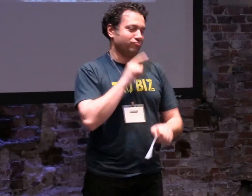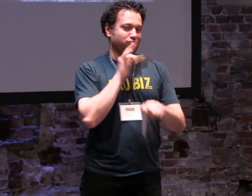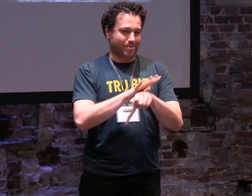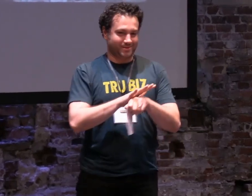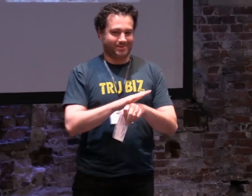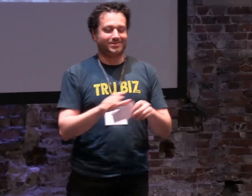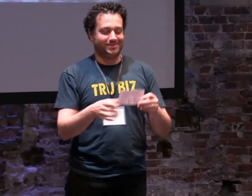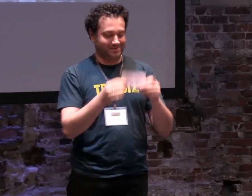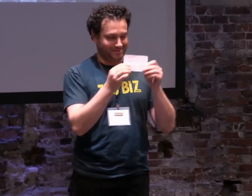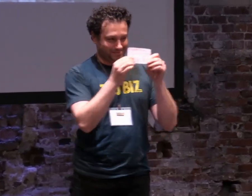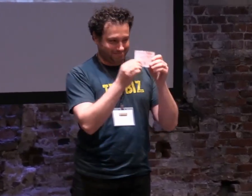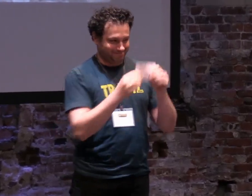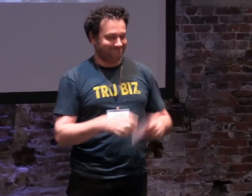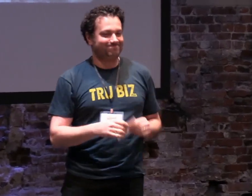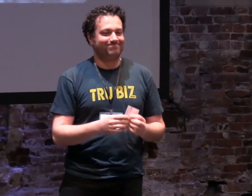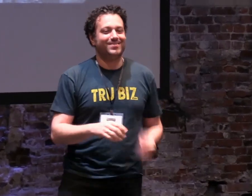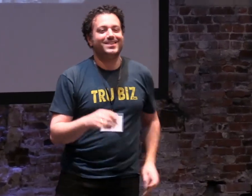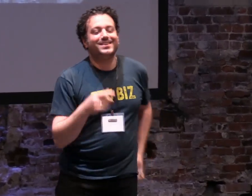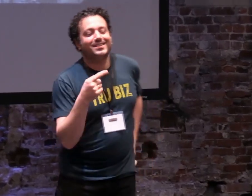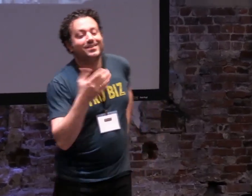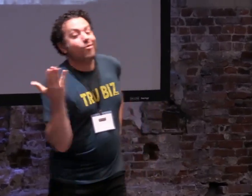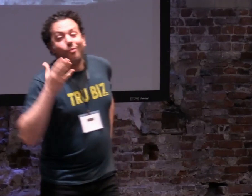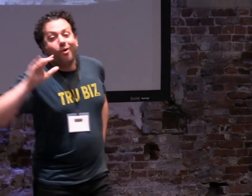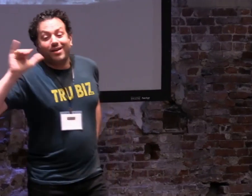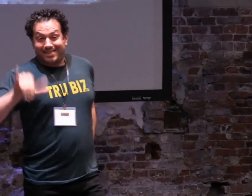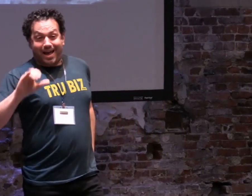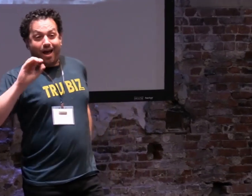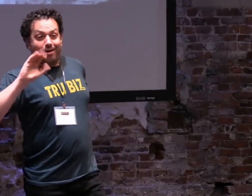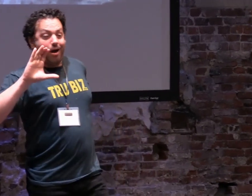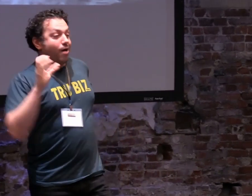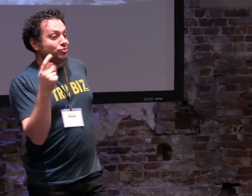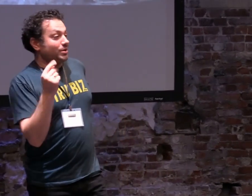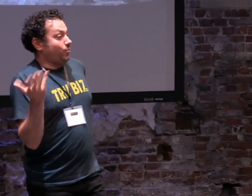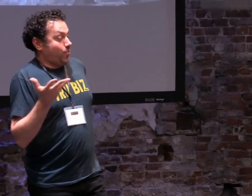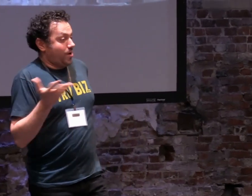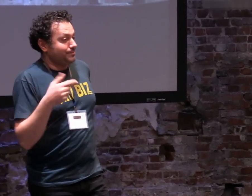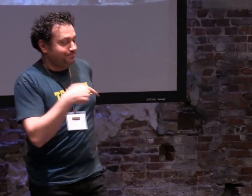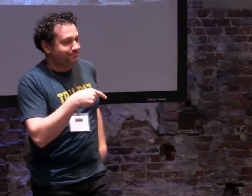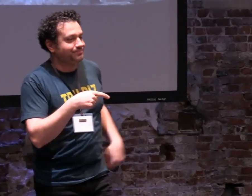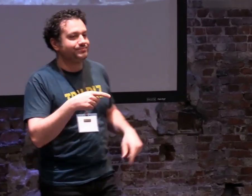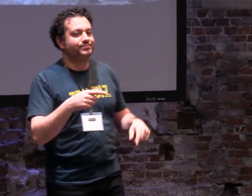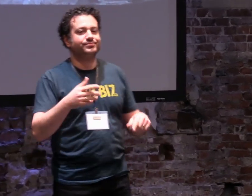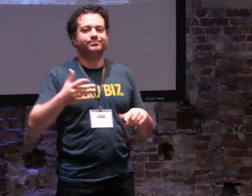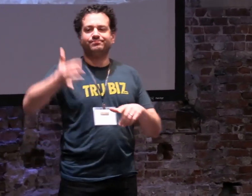But I do promise to bring it to the altar tomorrow. So the object